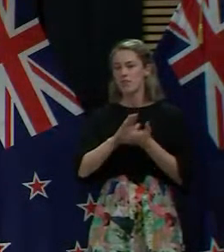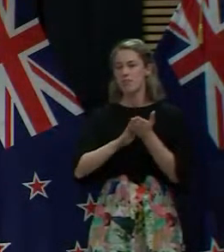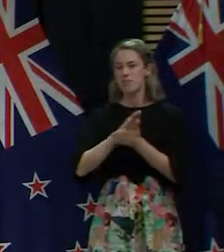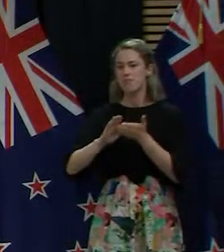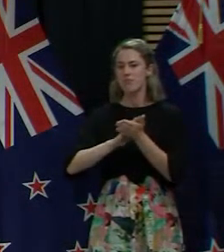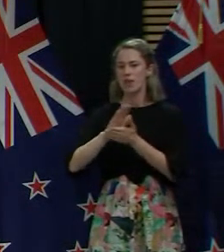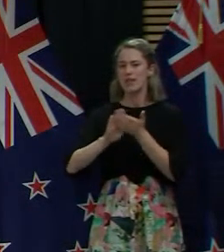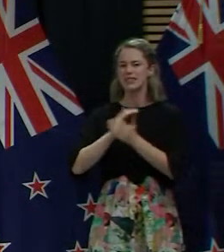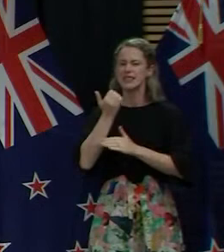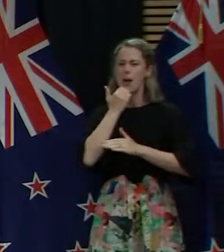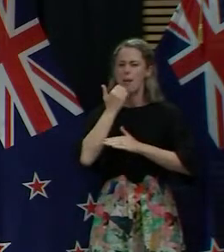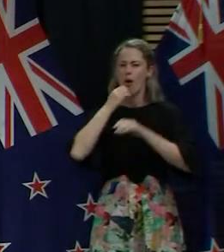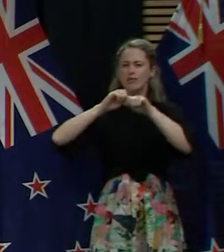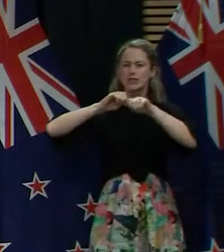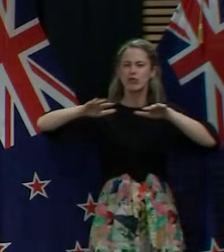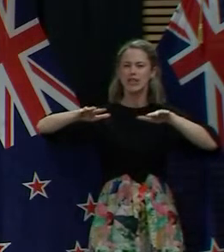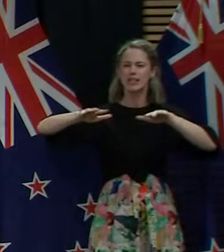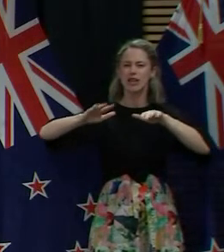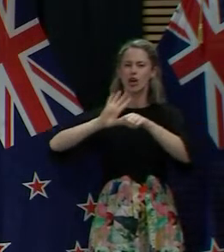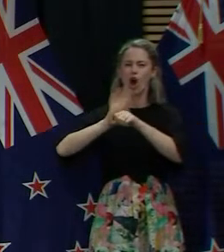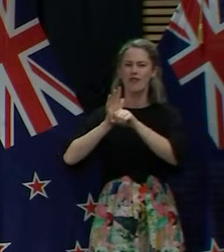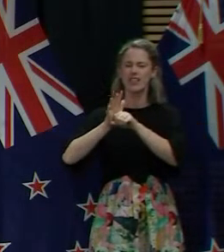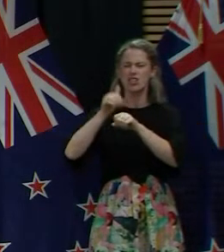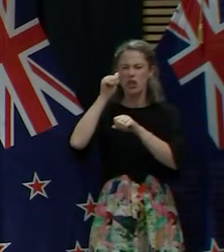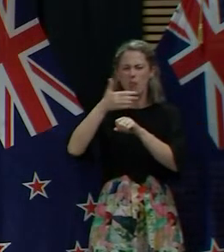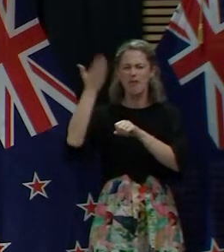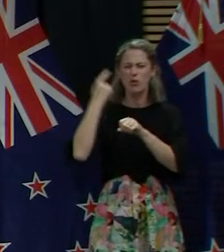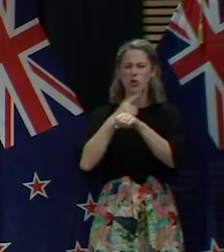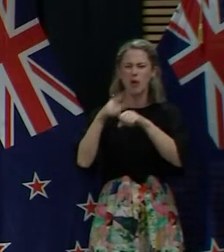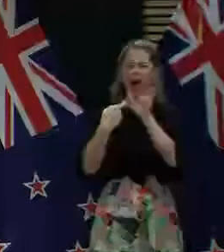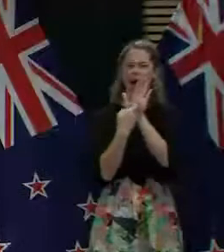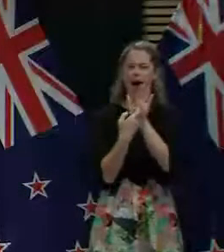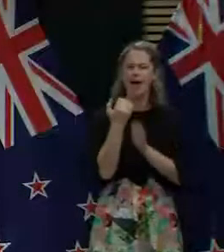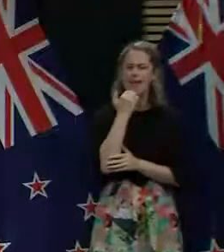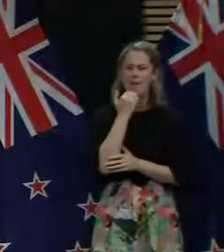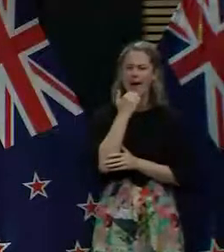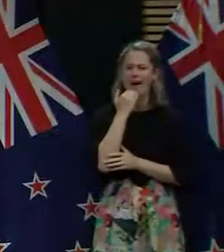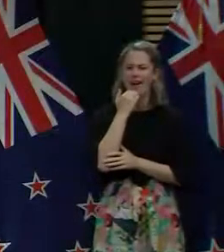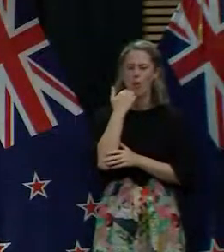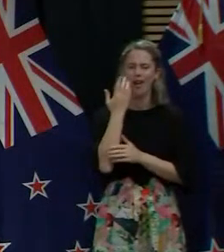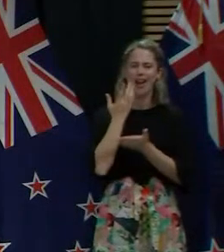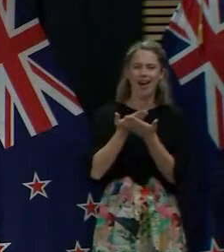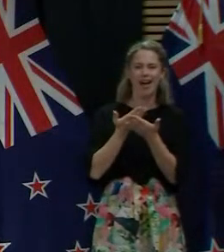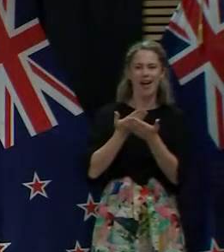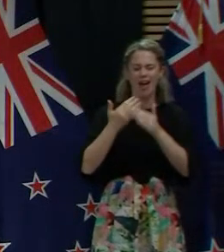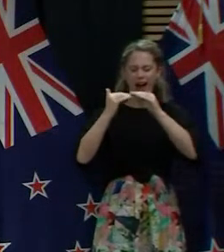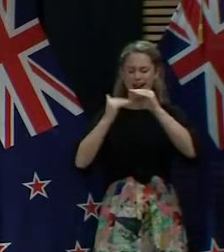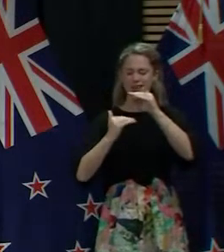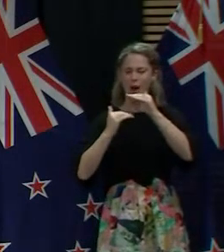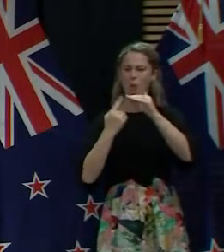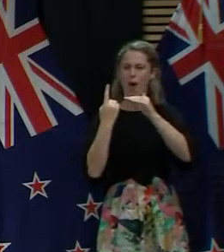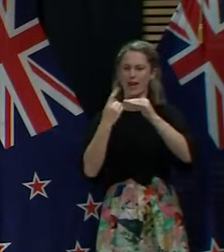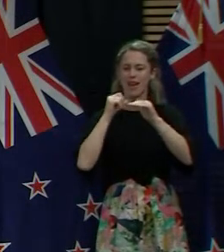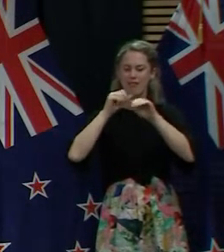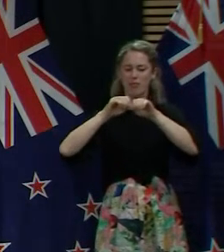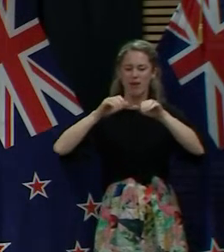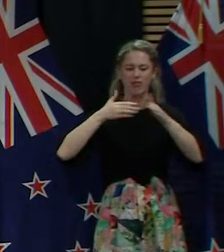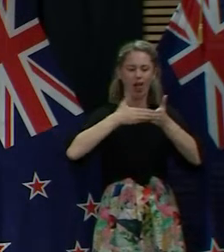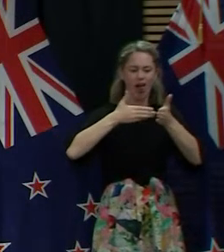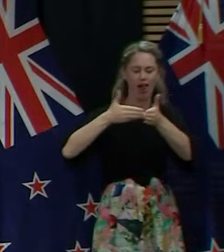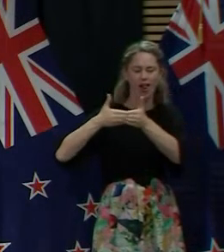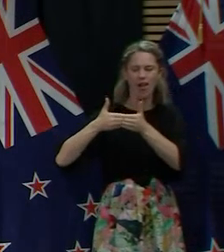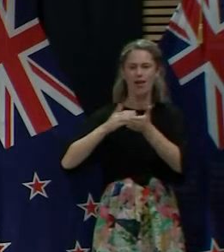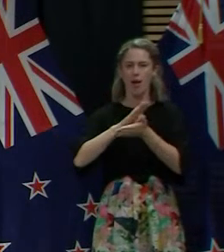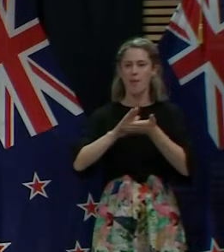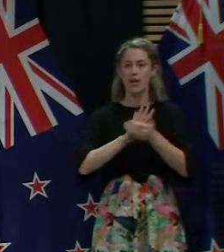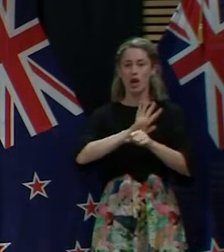reproductive number of the virus, that number R, that modellers like to talk about, below 1. And if we could achieve that, then the